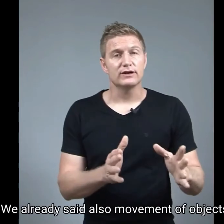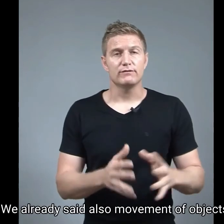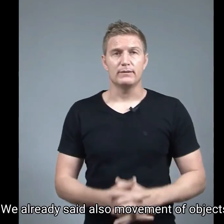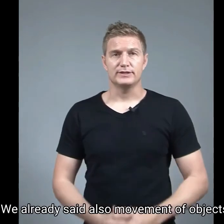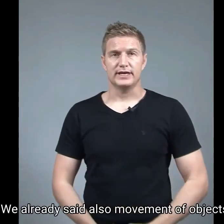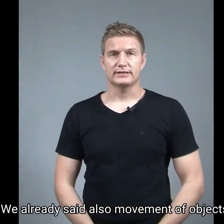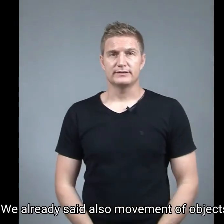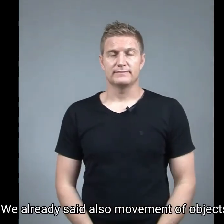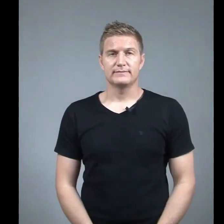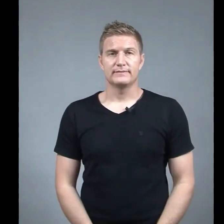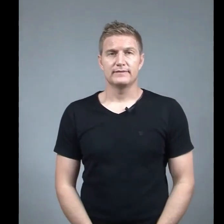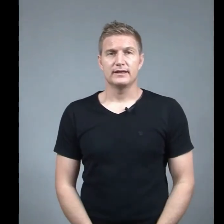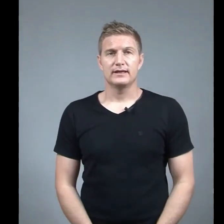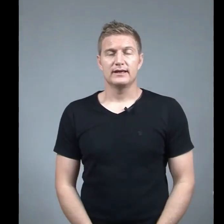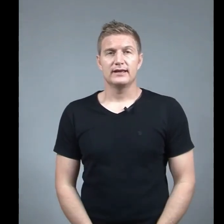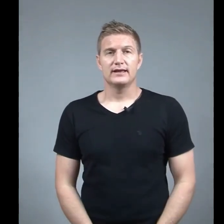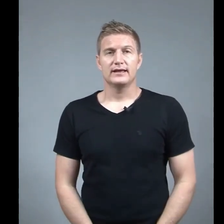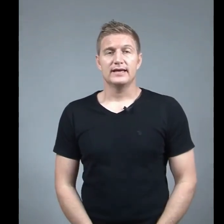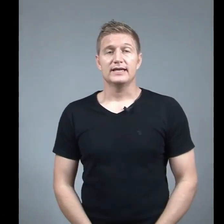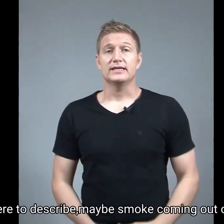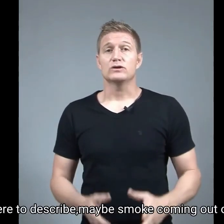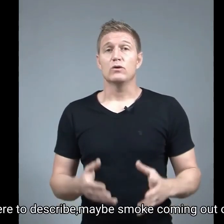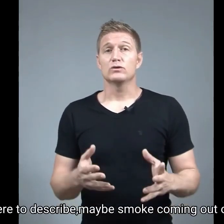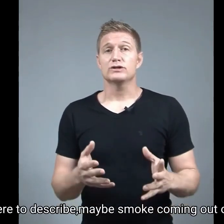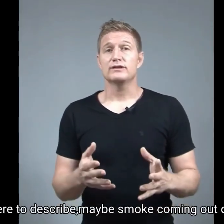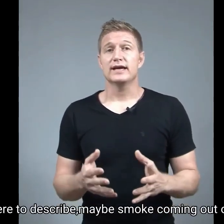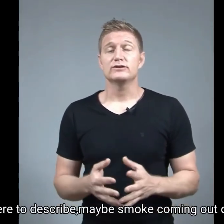of objects. It is also there to